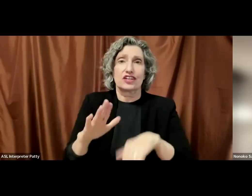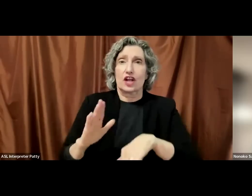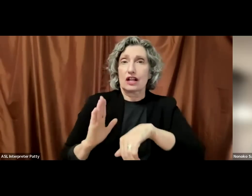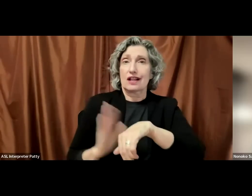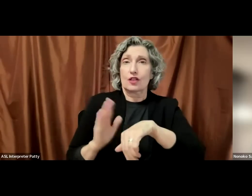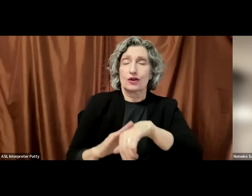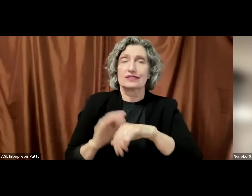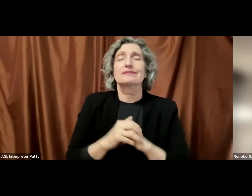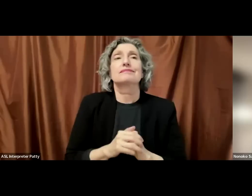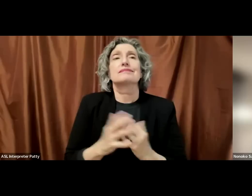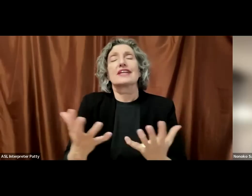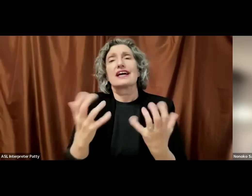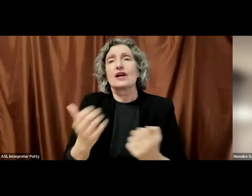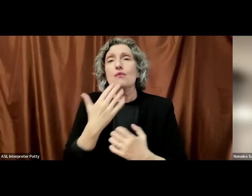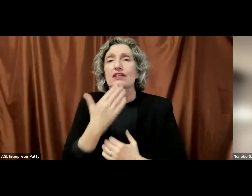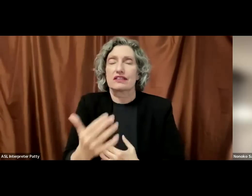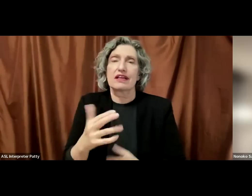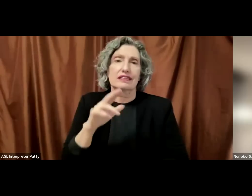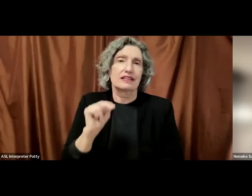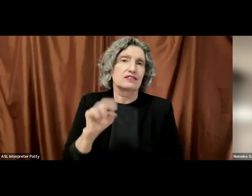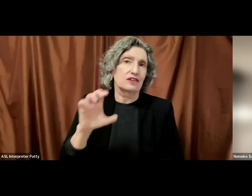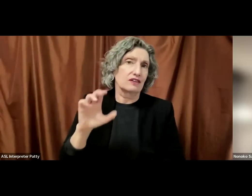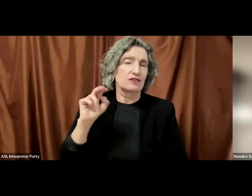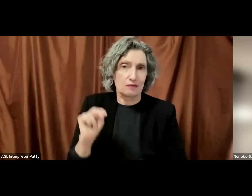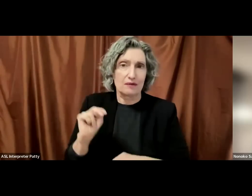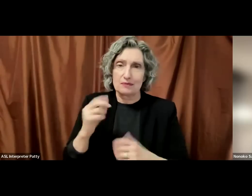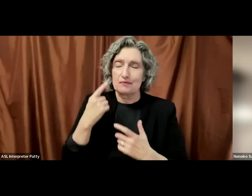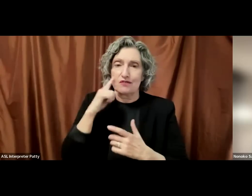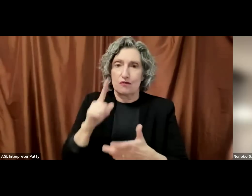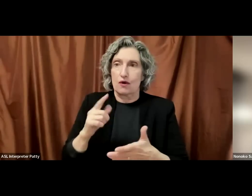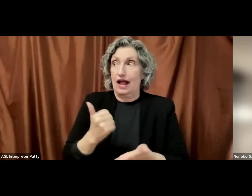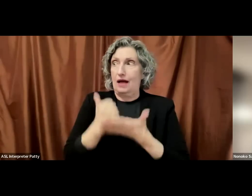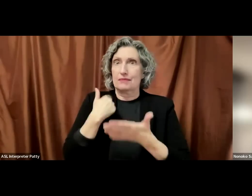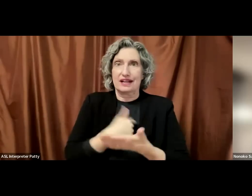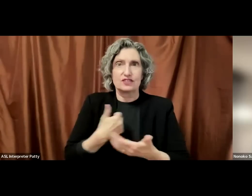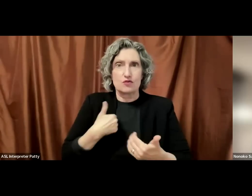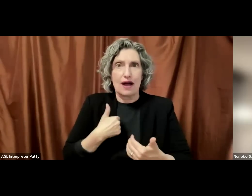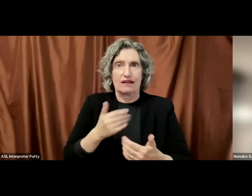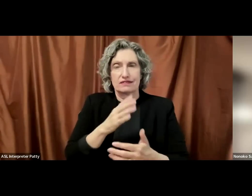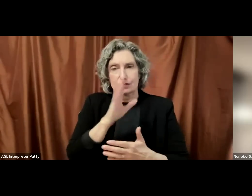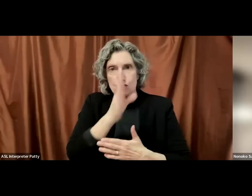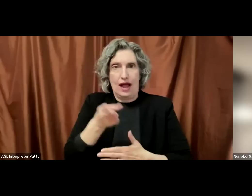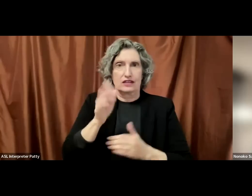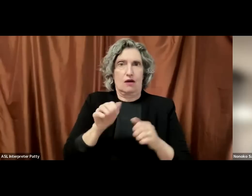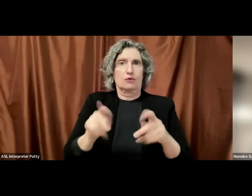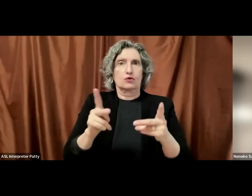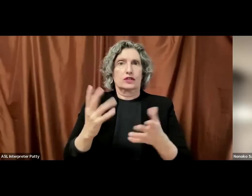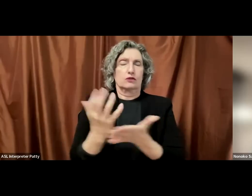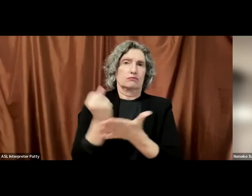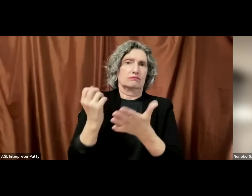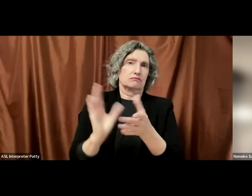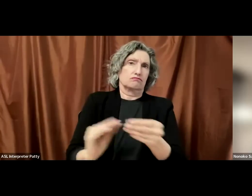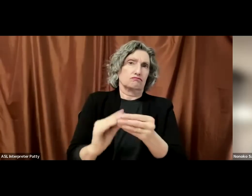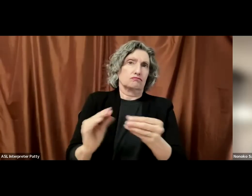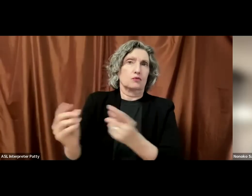Council of Nonprofits for this opportunity to present to you all about what we are hearing directly from nonprofits in our state. And we're also so grateful